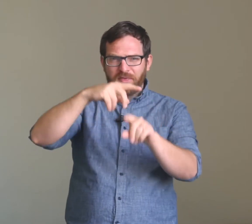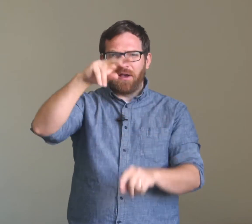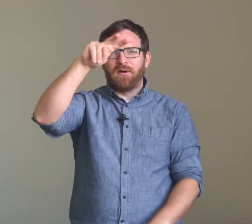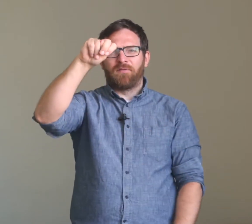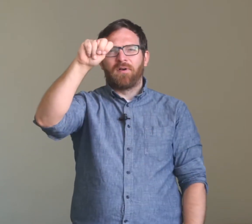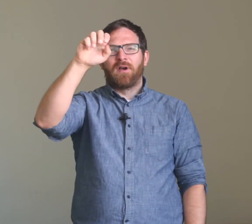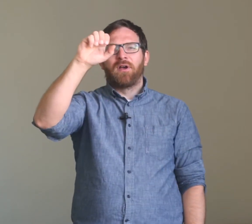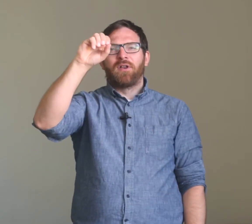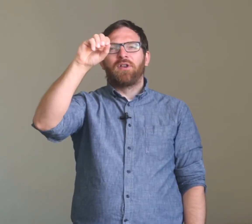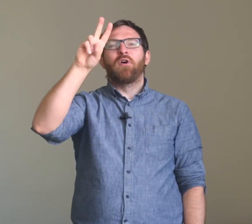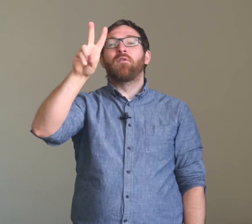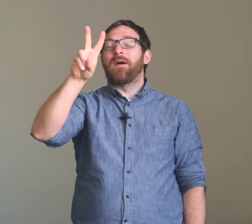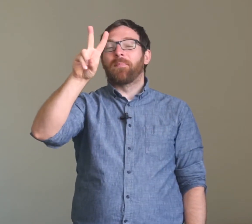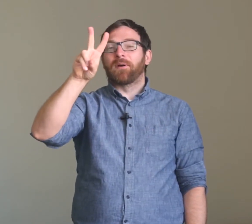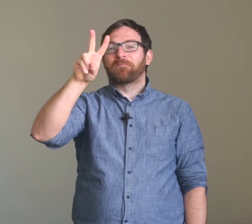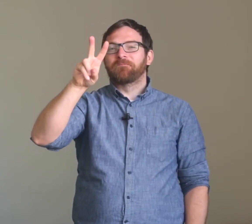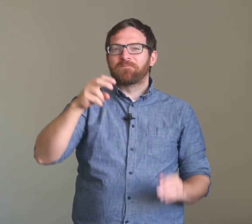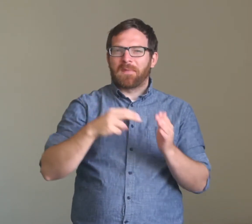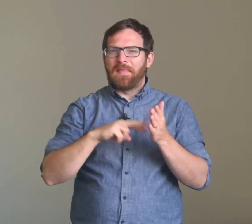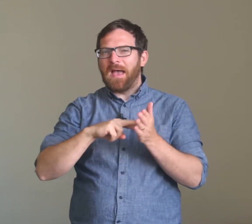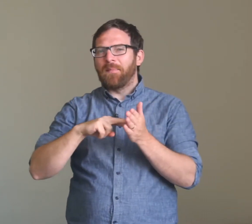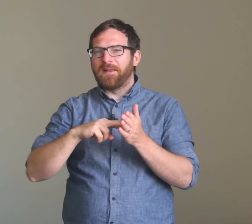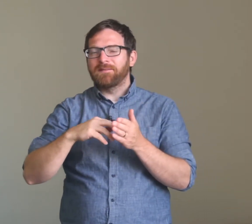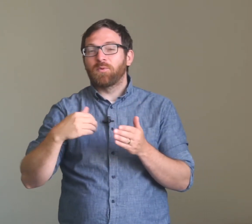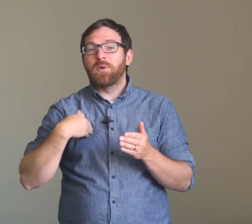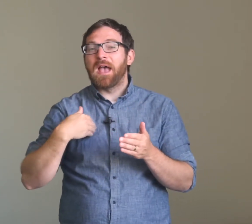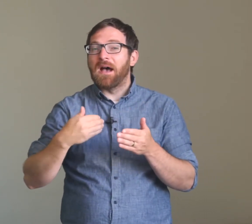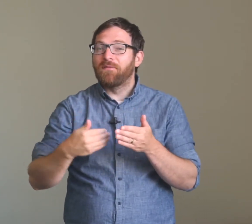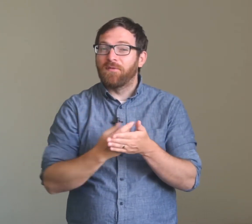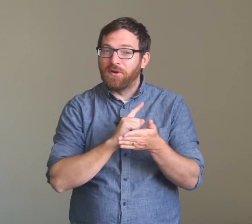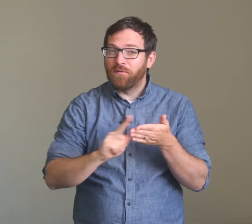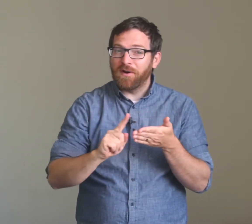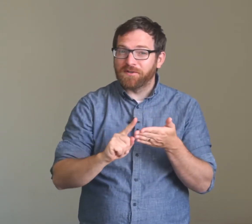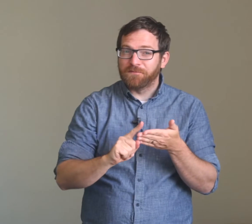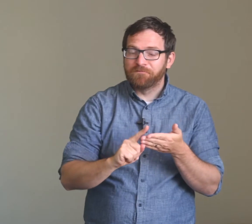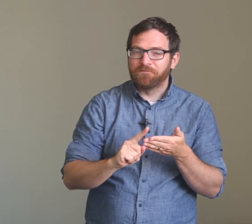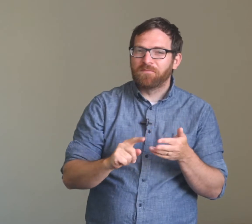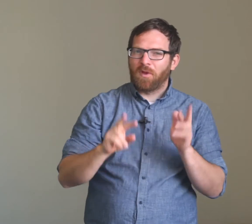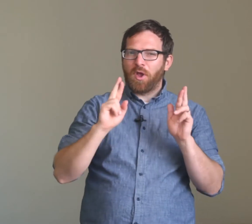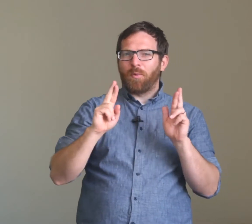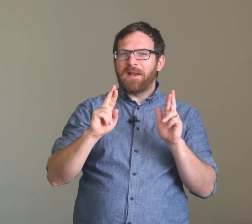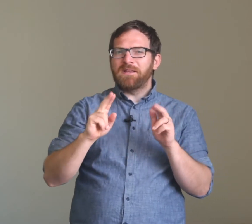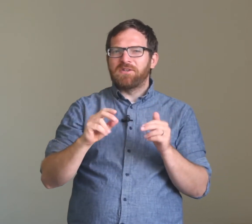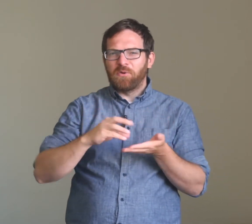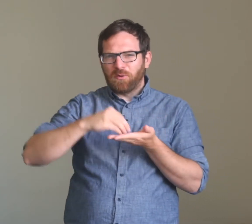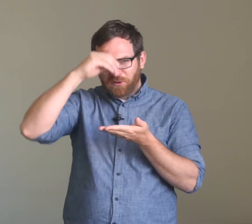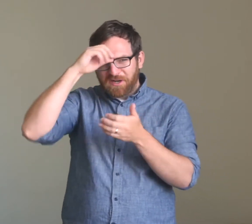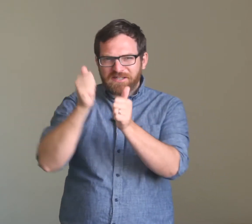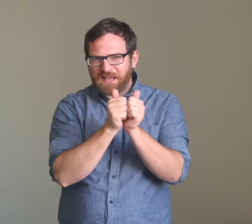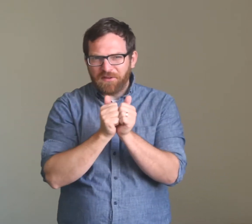of November and that means we have a new verse. Are you ready to learn it together?